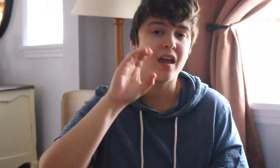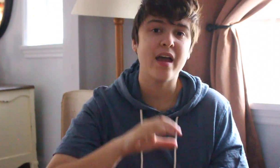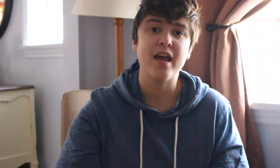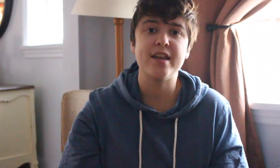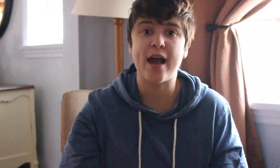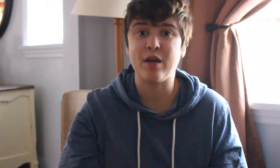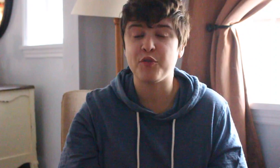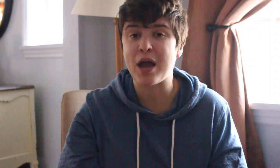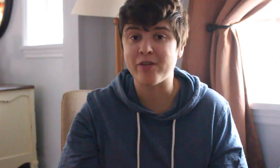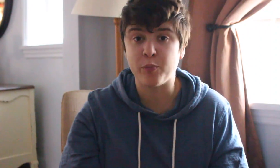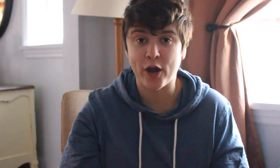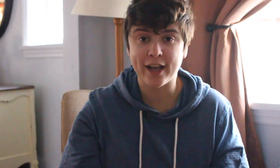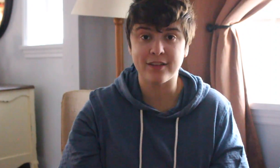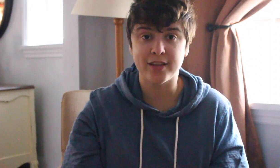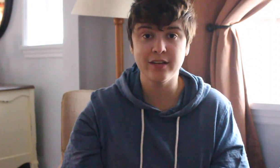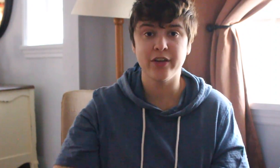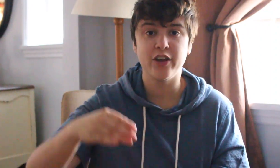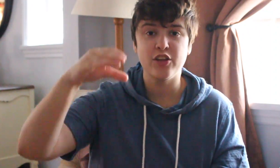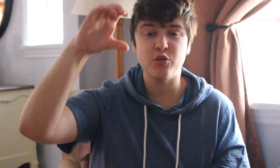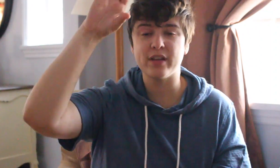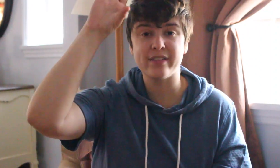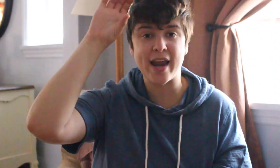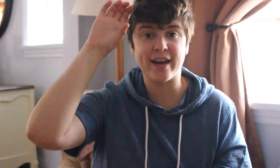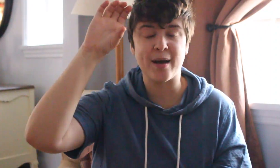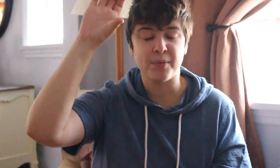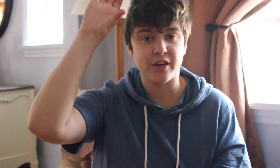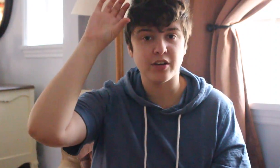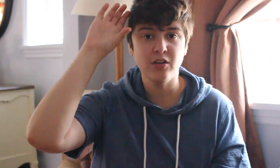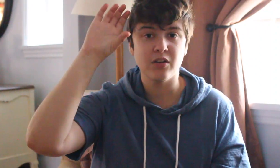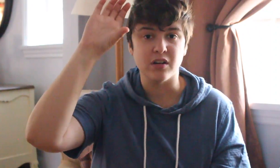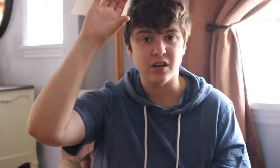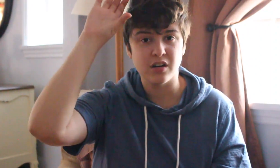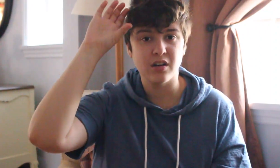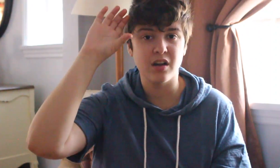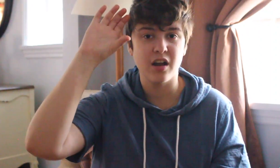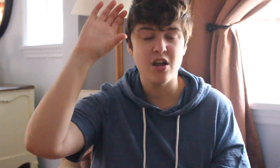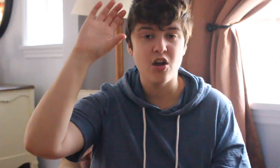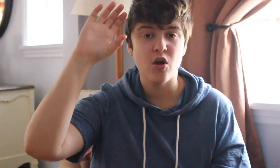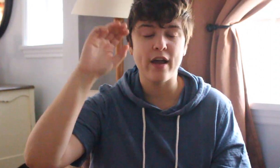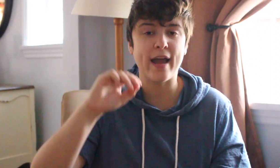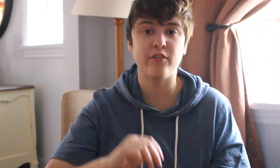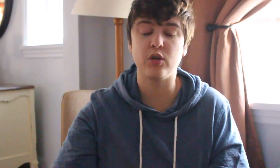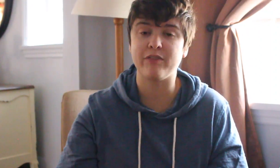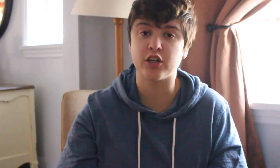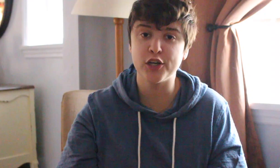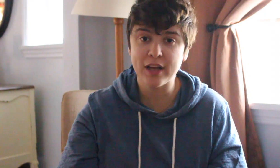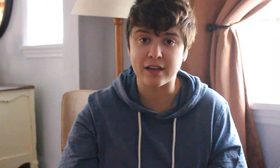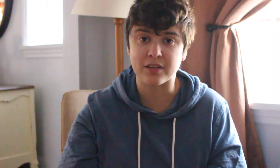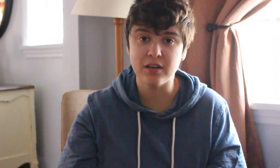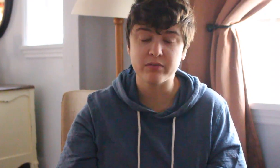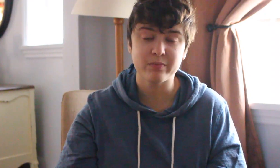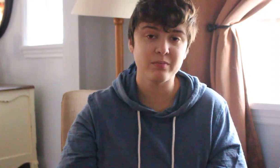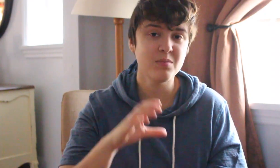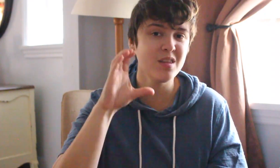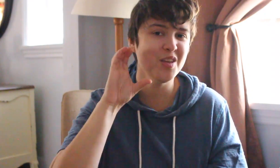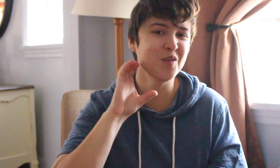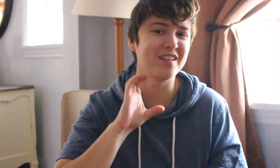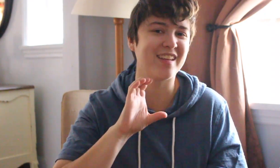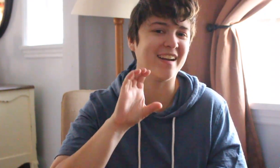Cousin. Now if you have a boy cousin you can sign it up here. And if you have a girl cousin you can sign